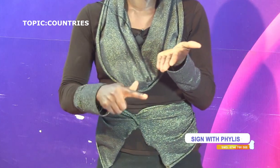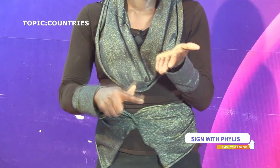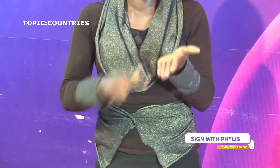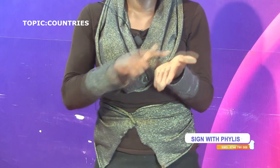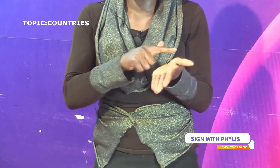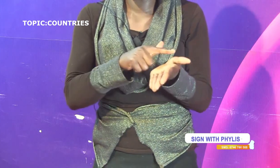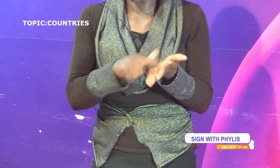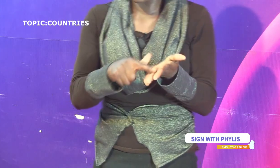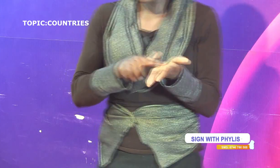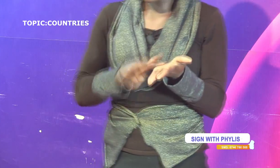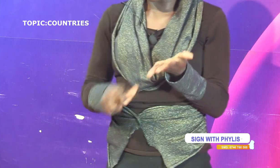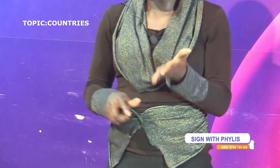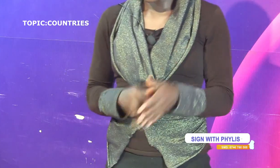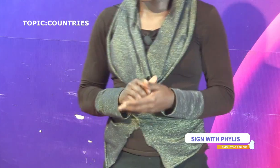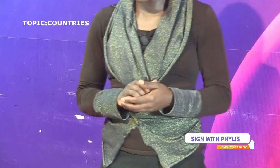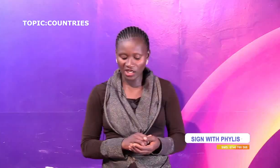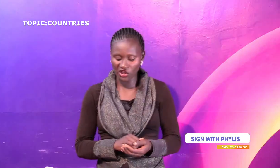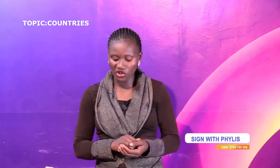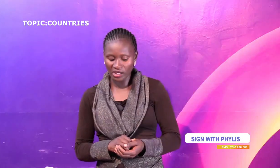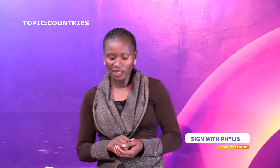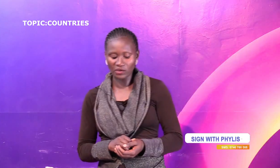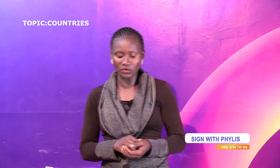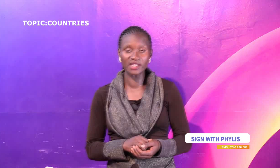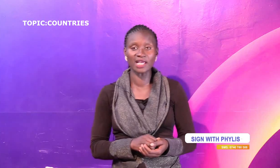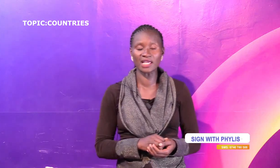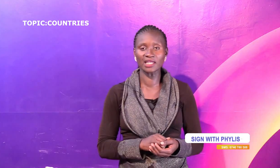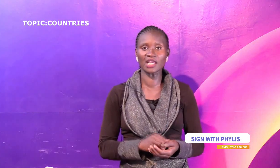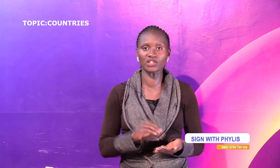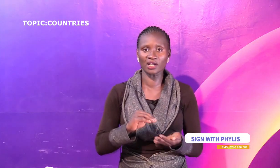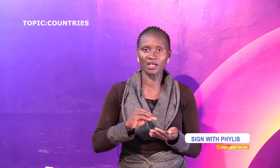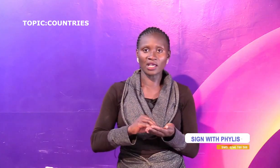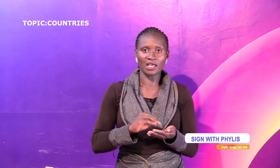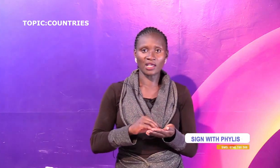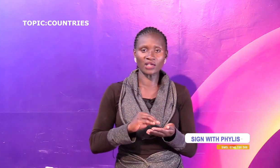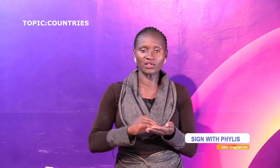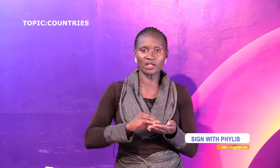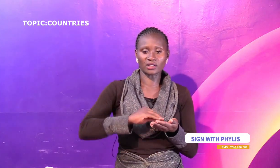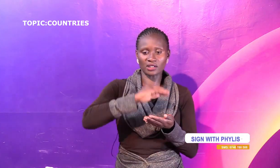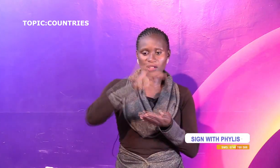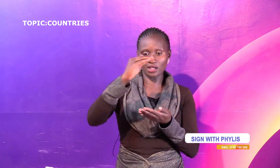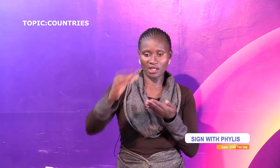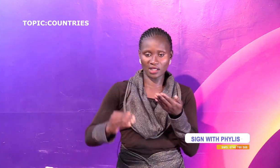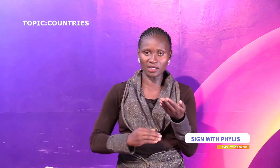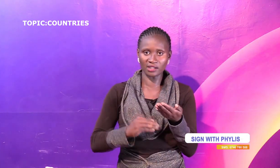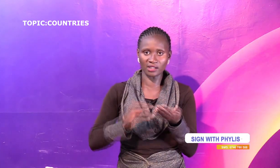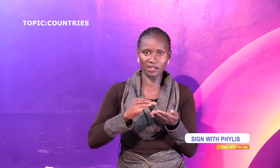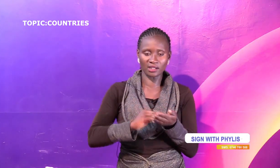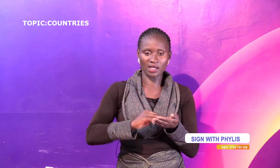Zealand. And then Asia. How do we sign Asia? Asia, like this,